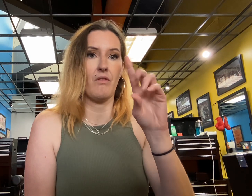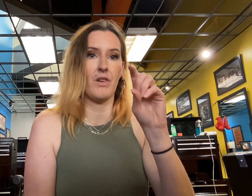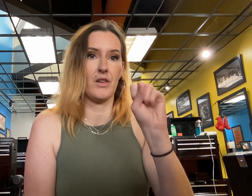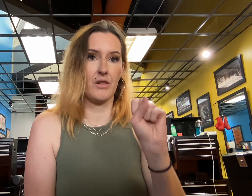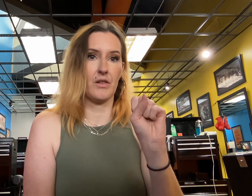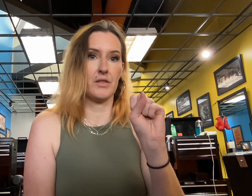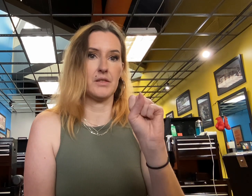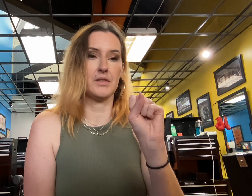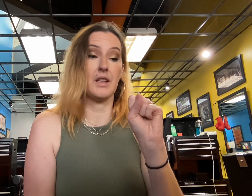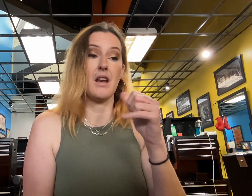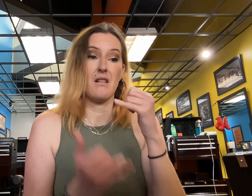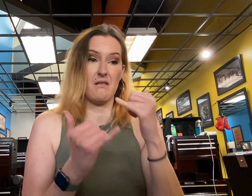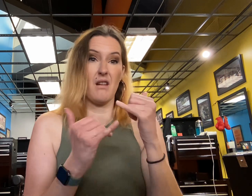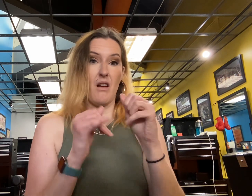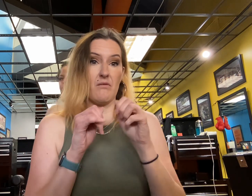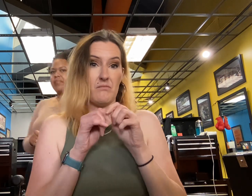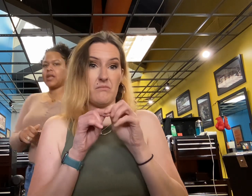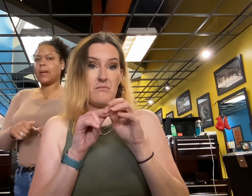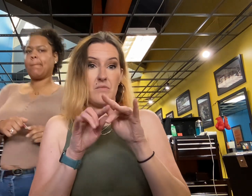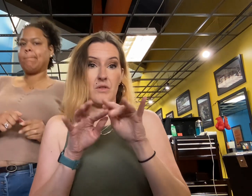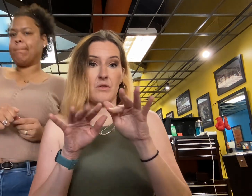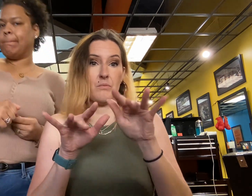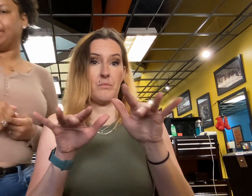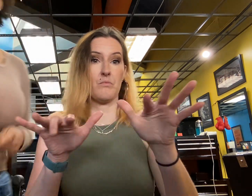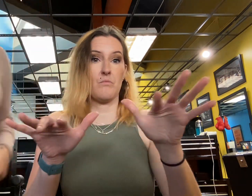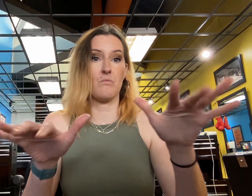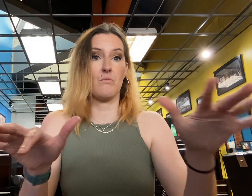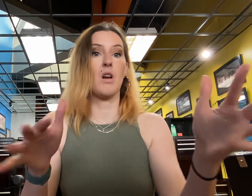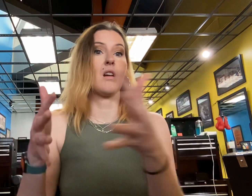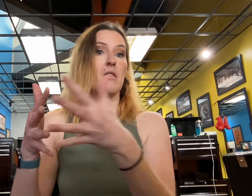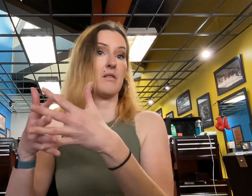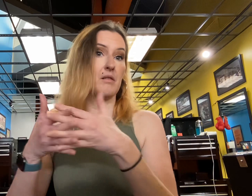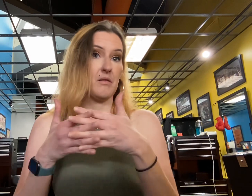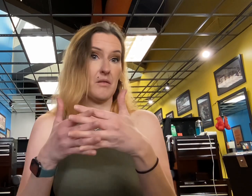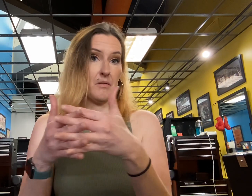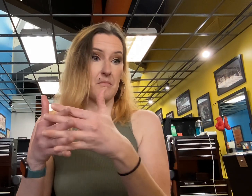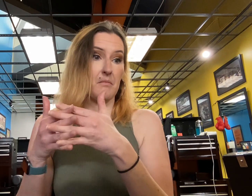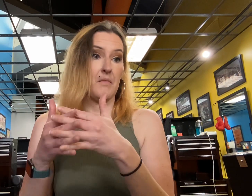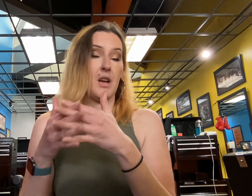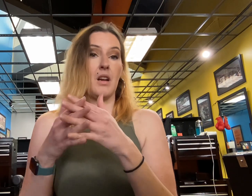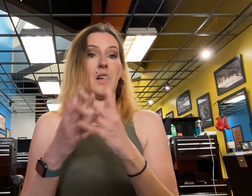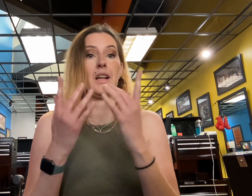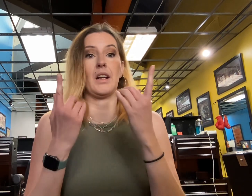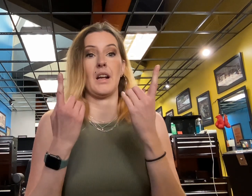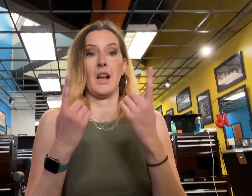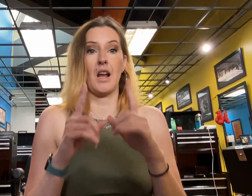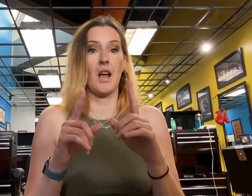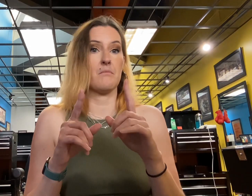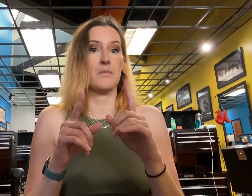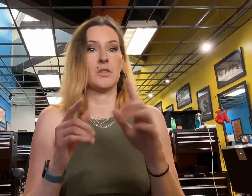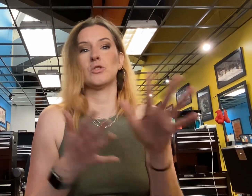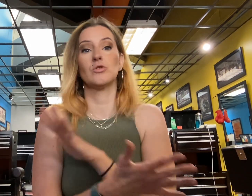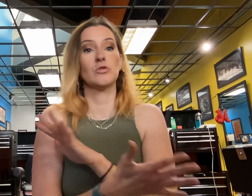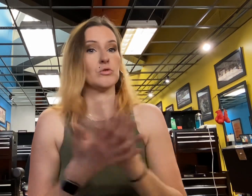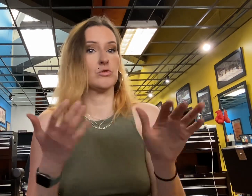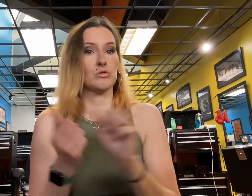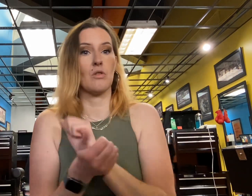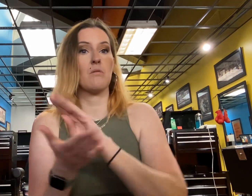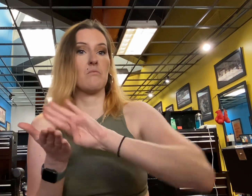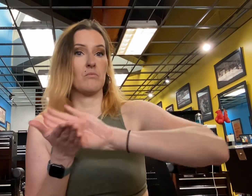on social media. At this point, it's too late to stop them completely. Eradication is not on the docket anymore.